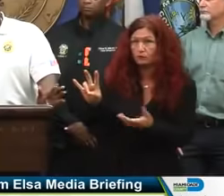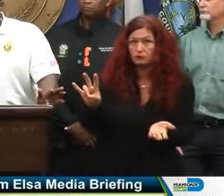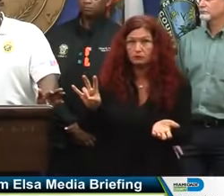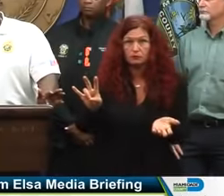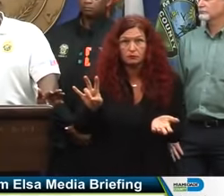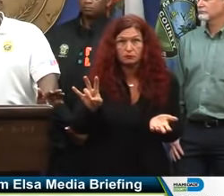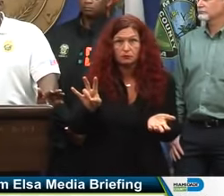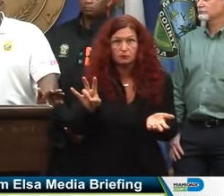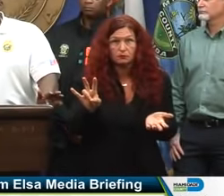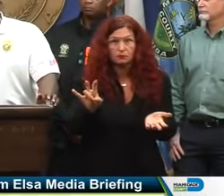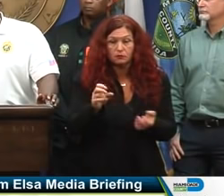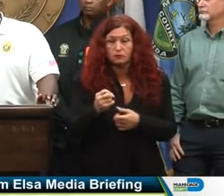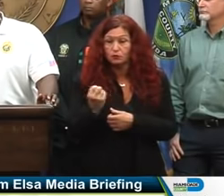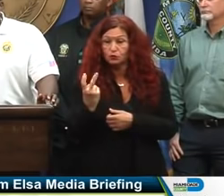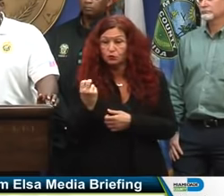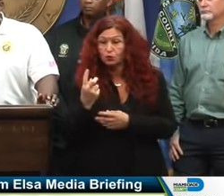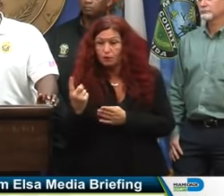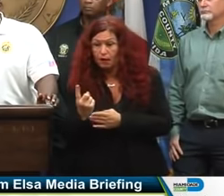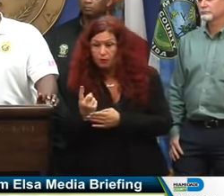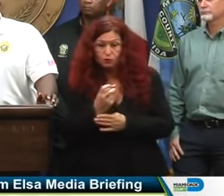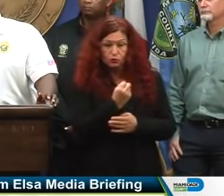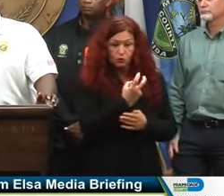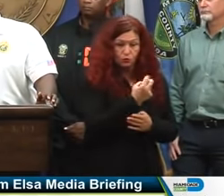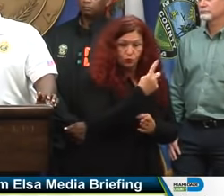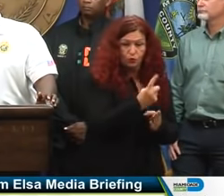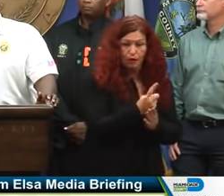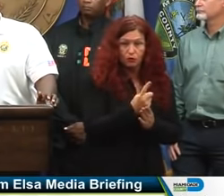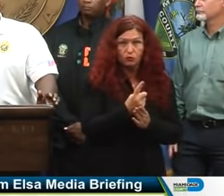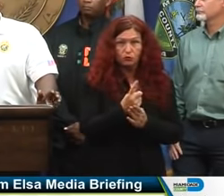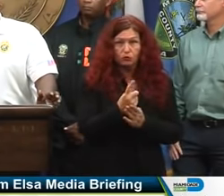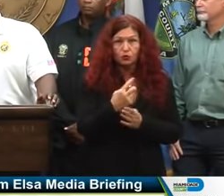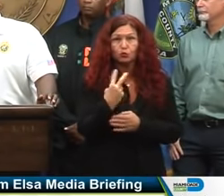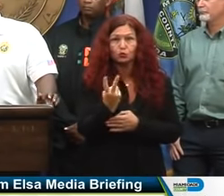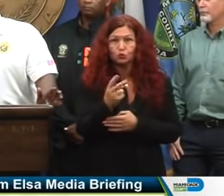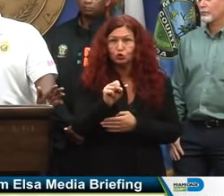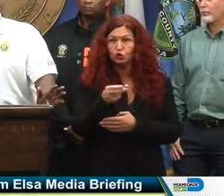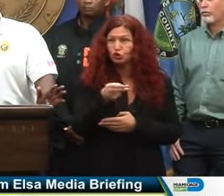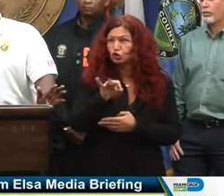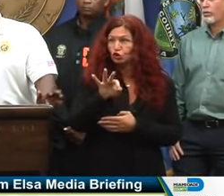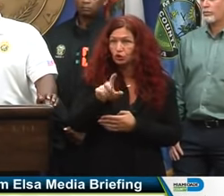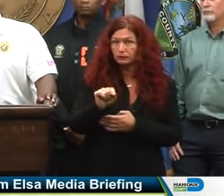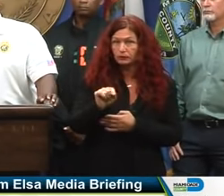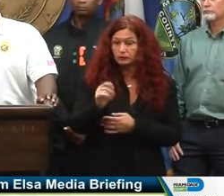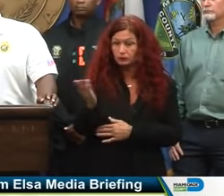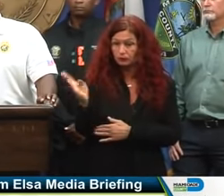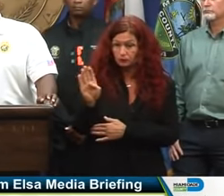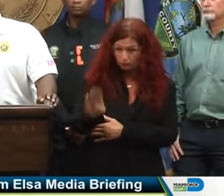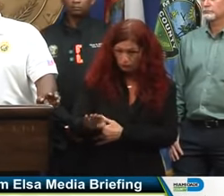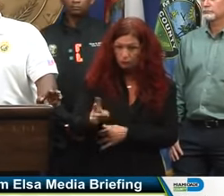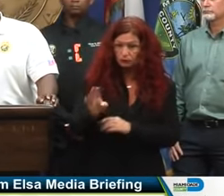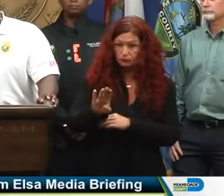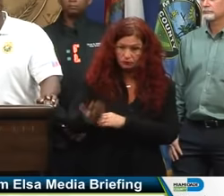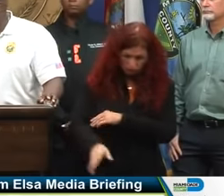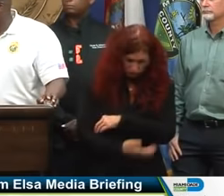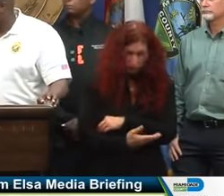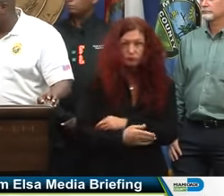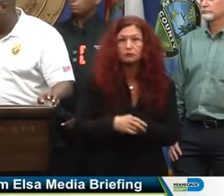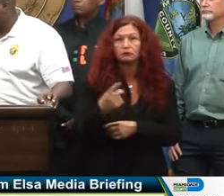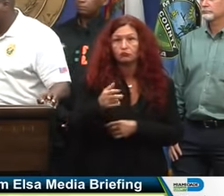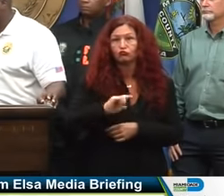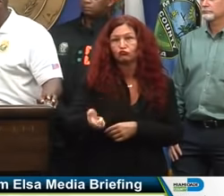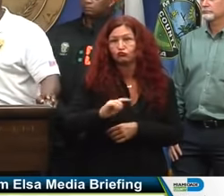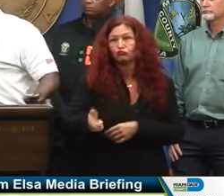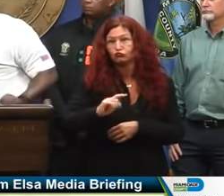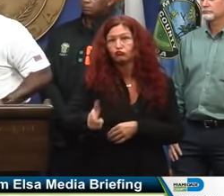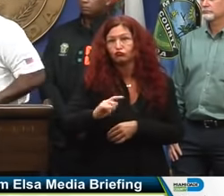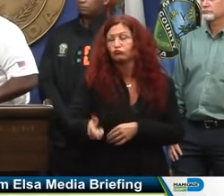12-hour blocks. We have teams on it in the afternoon and teams on it at night. We're working 24 hours a day. Thank you very much.